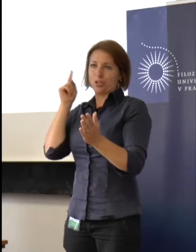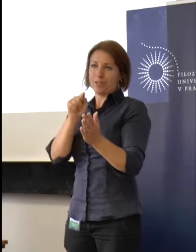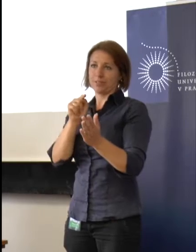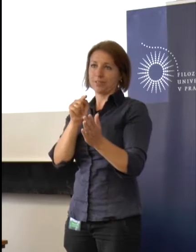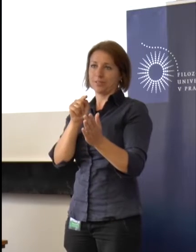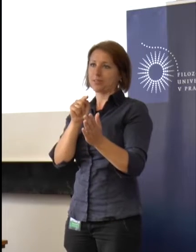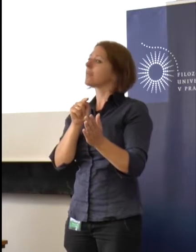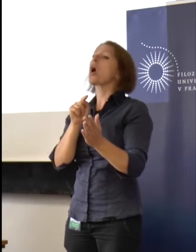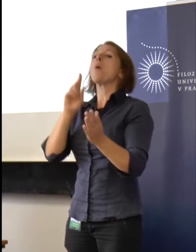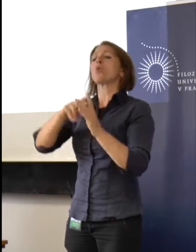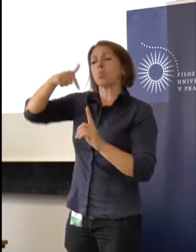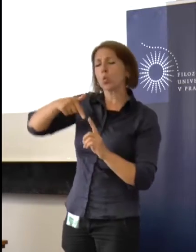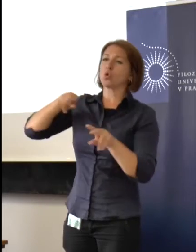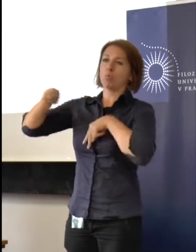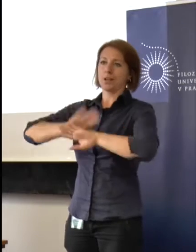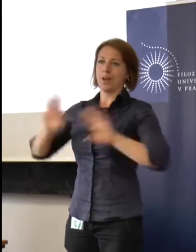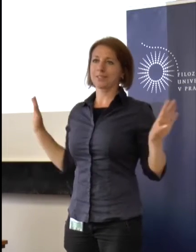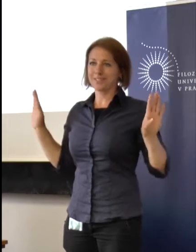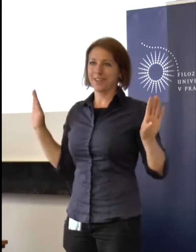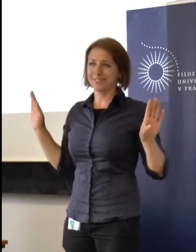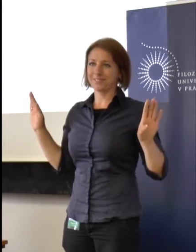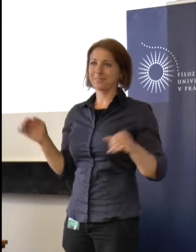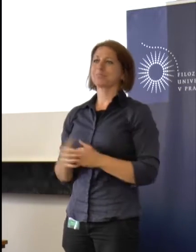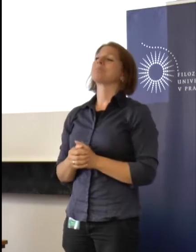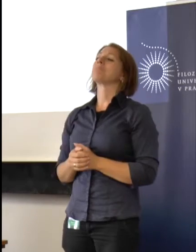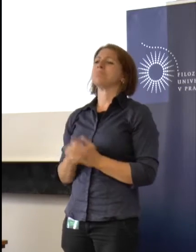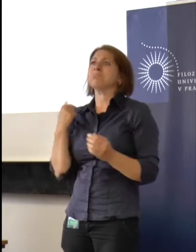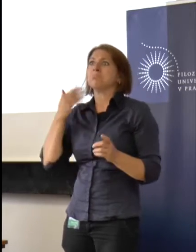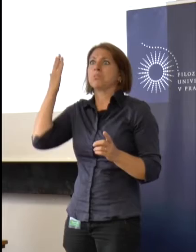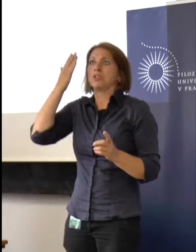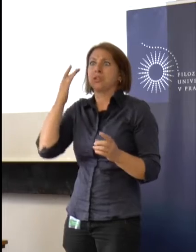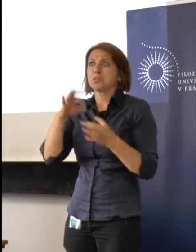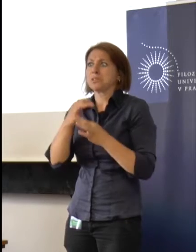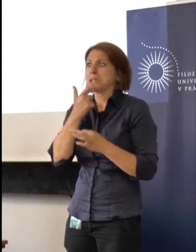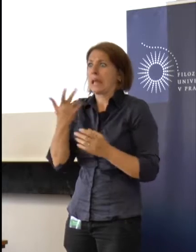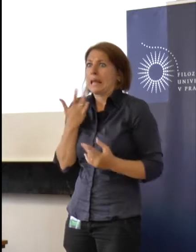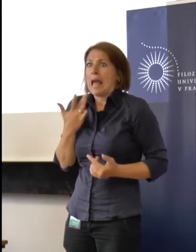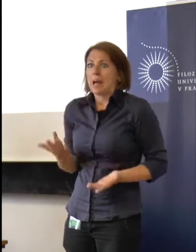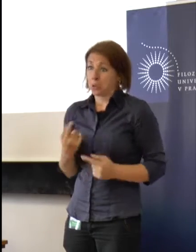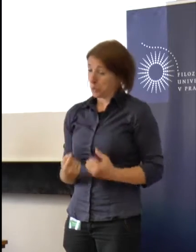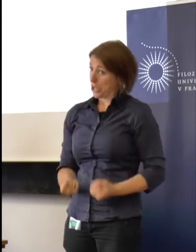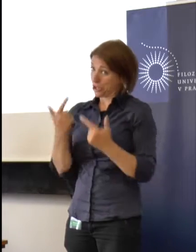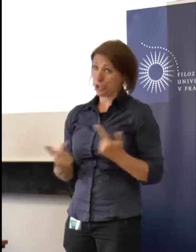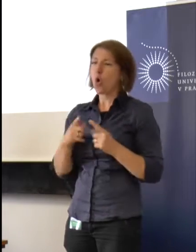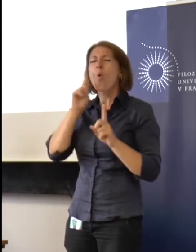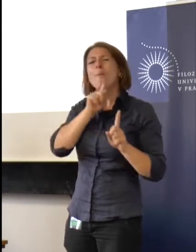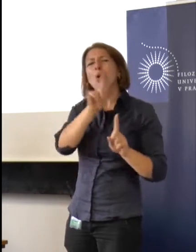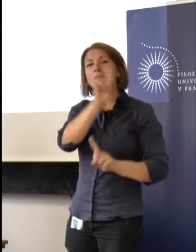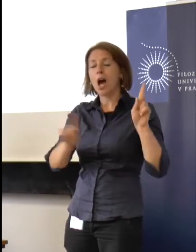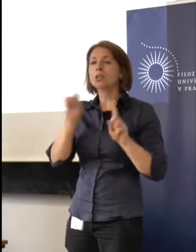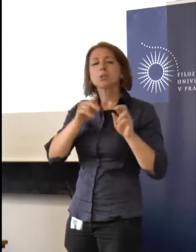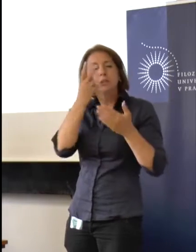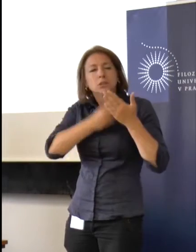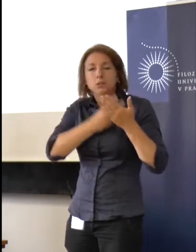to see how language does this. It's a little bit complicated in Humboldt, since he is a Kantian, and then he inserts the